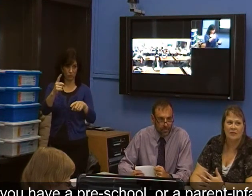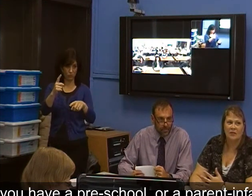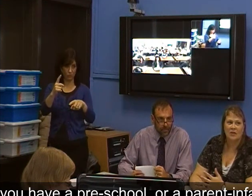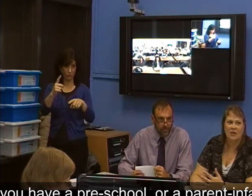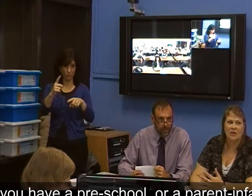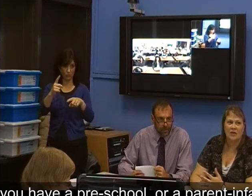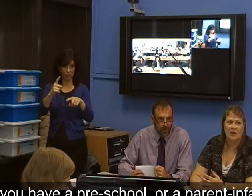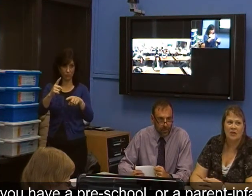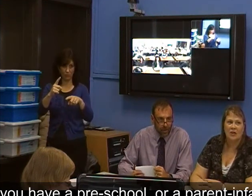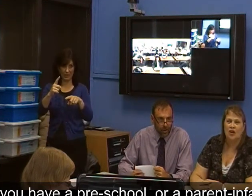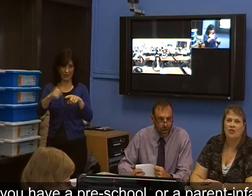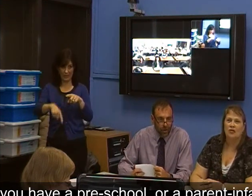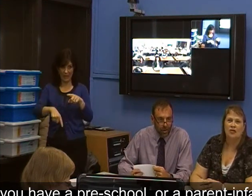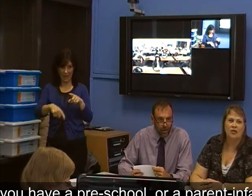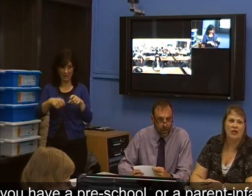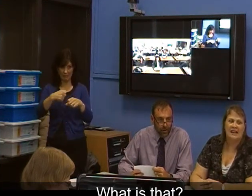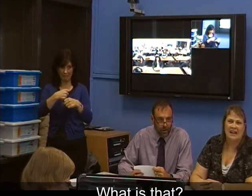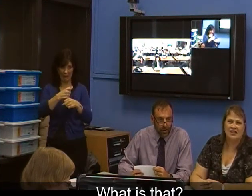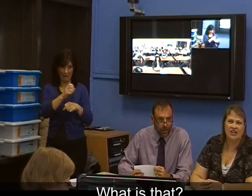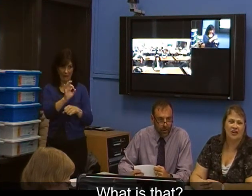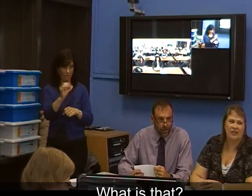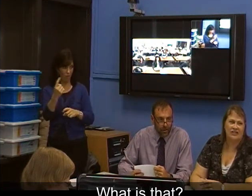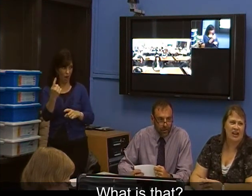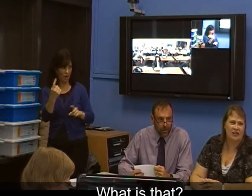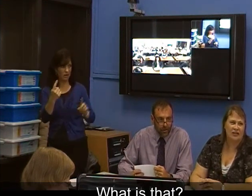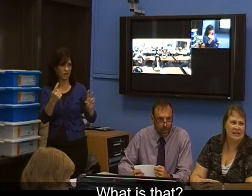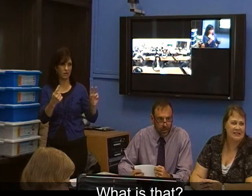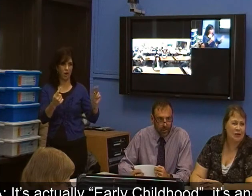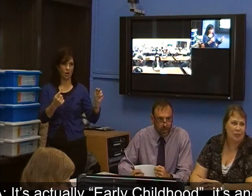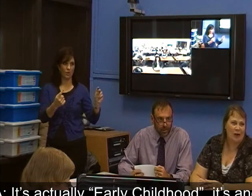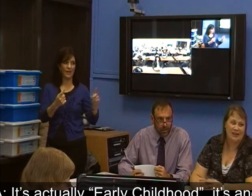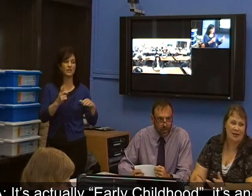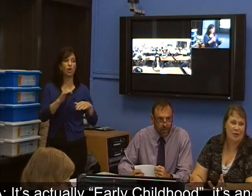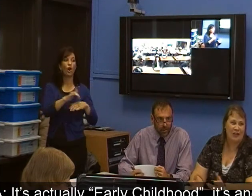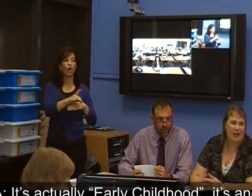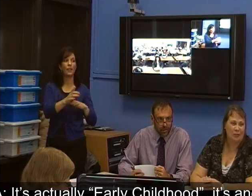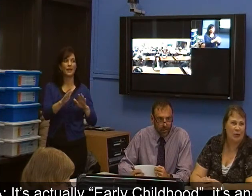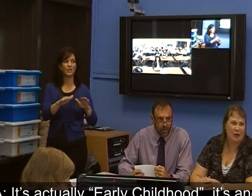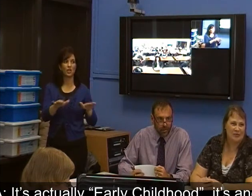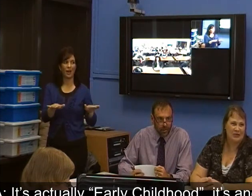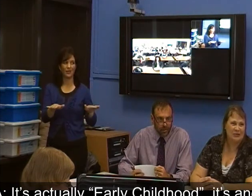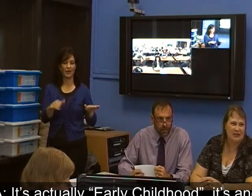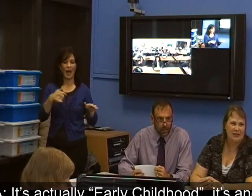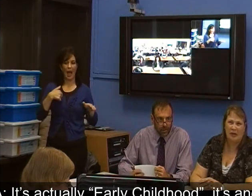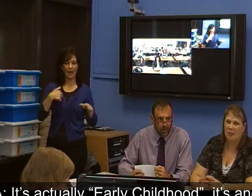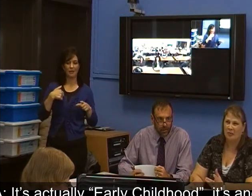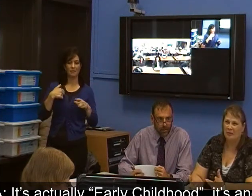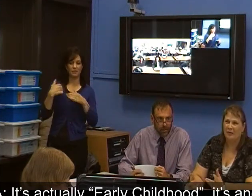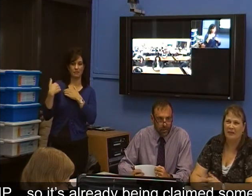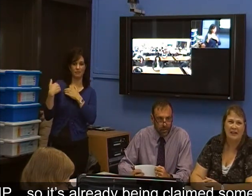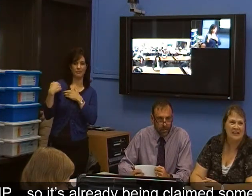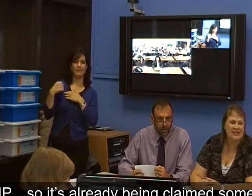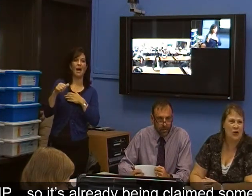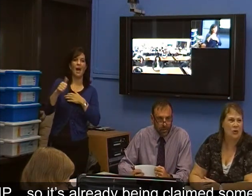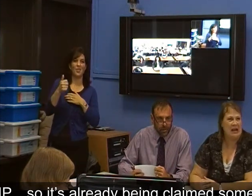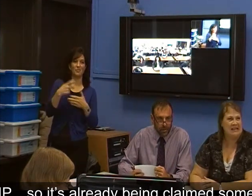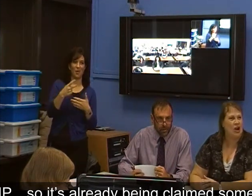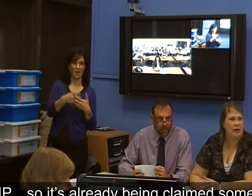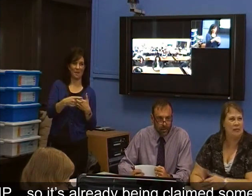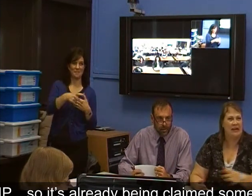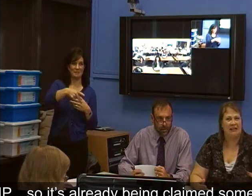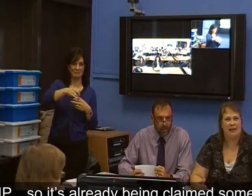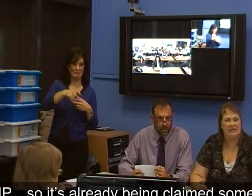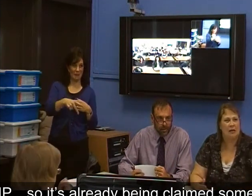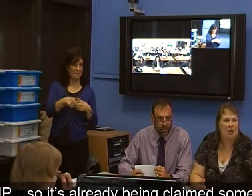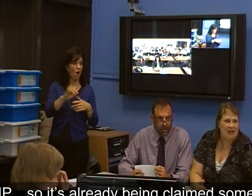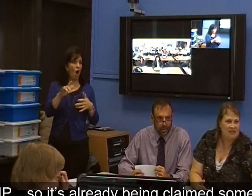we can't make that an F1. What is that? It's actually early childhood. It's another pro. Actually, I'm over that other program too, the PIP. Yeah. So it's already